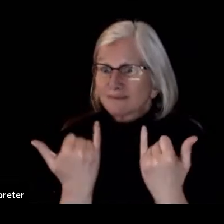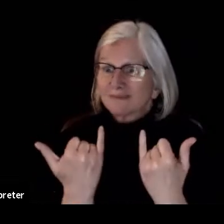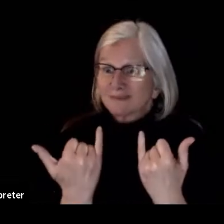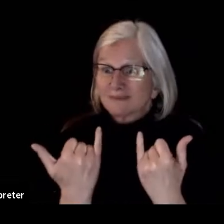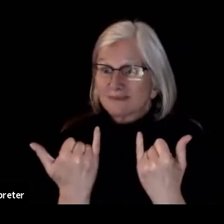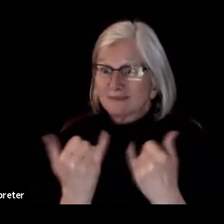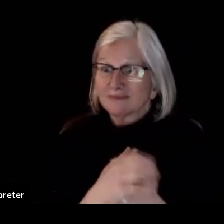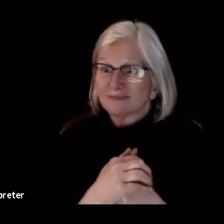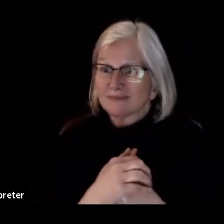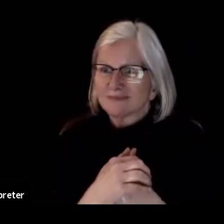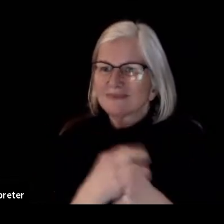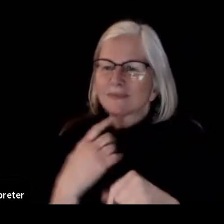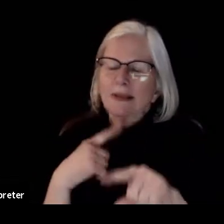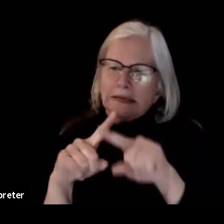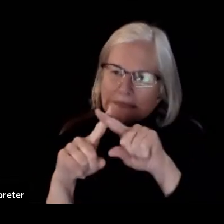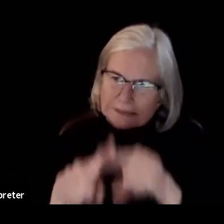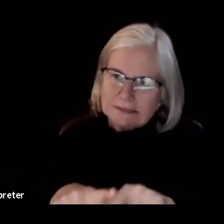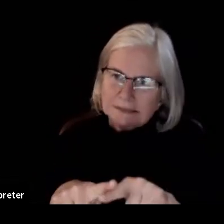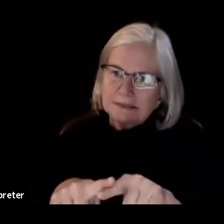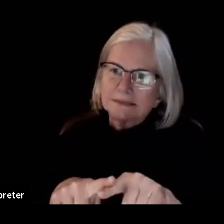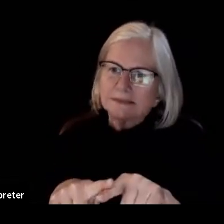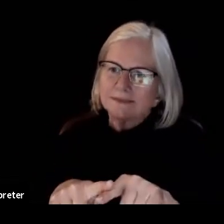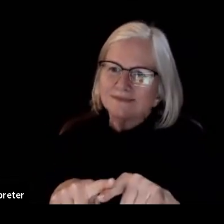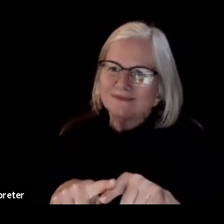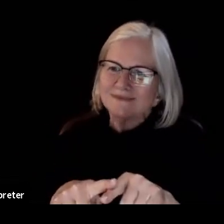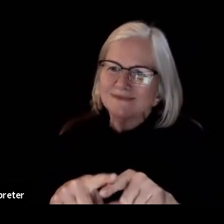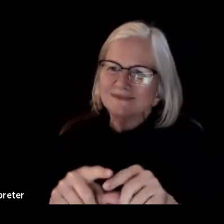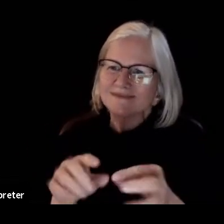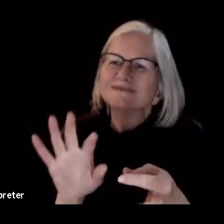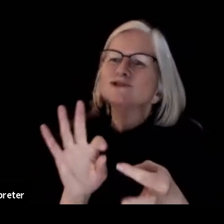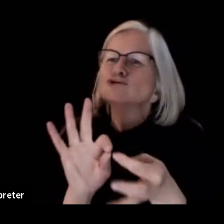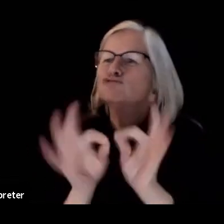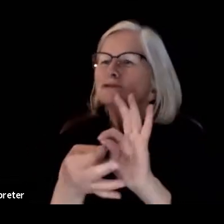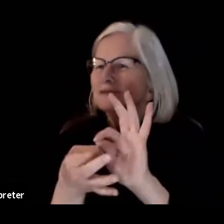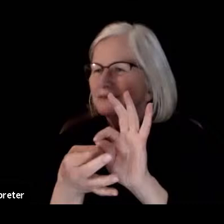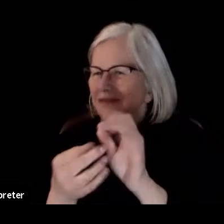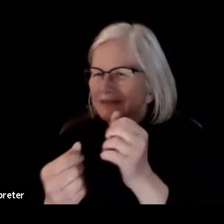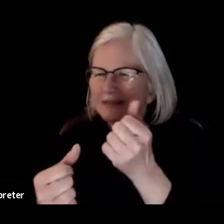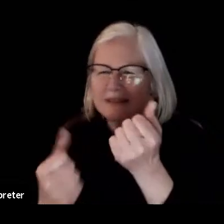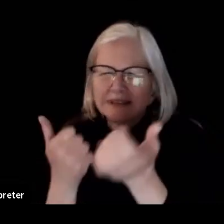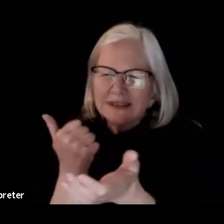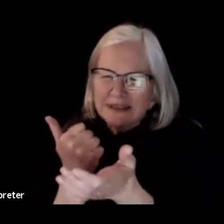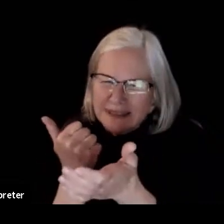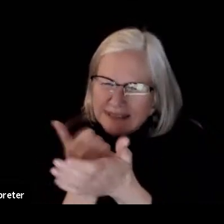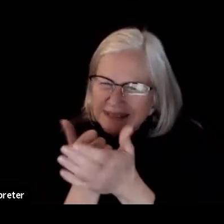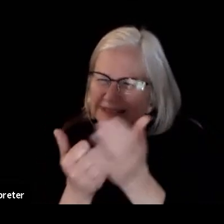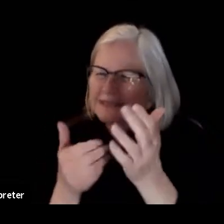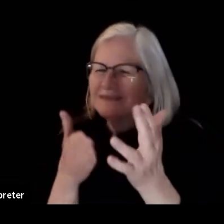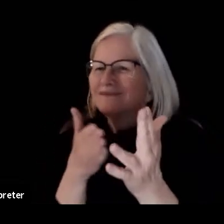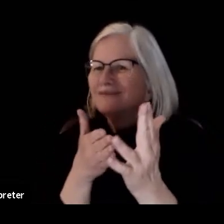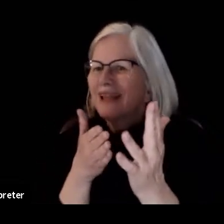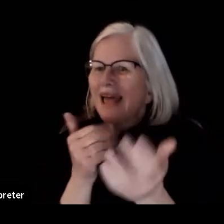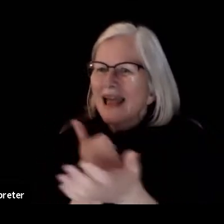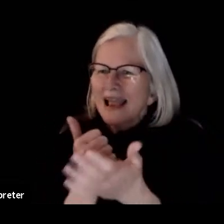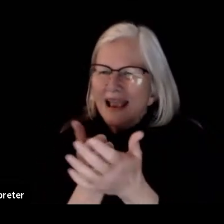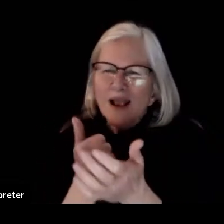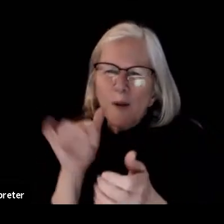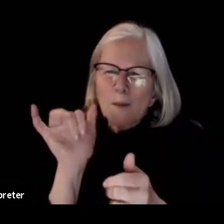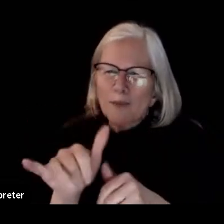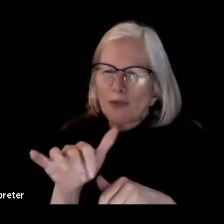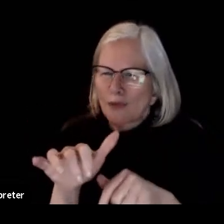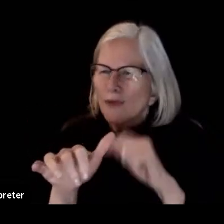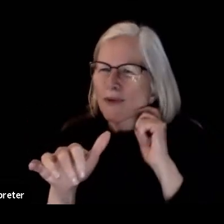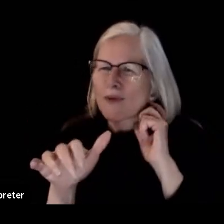on translation assistance to help people navigate that connector. We'd have to check with other colleagues